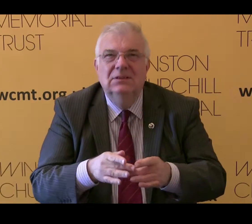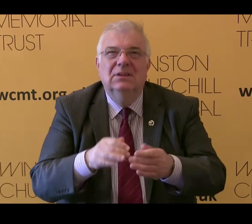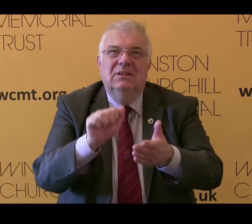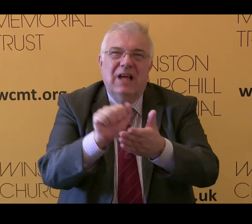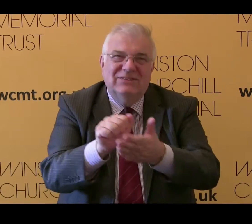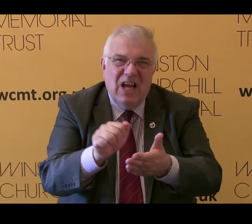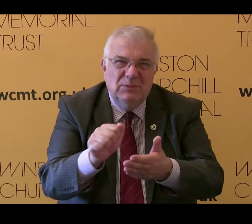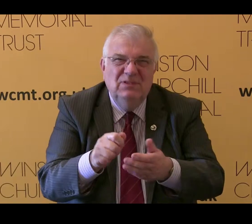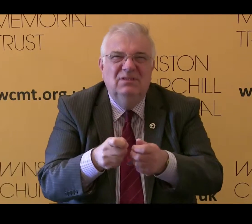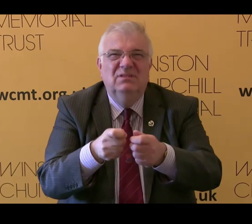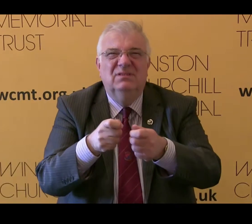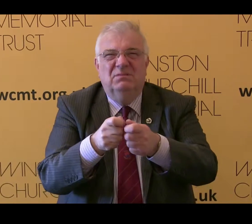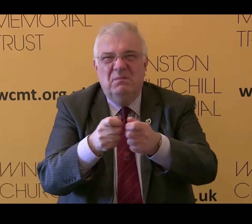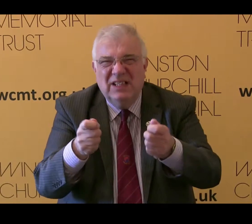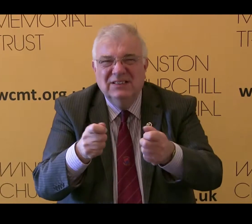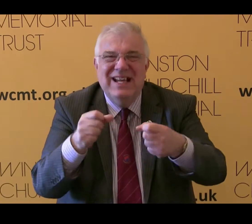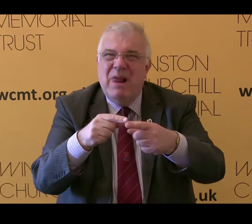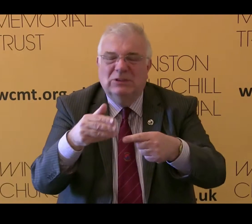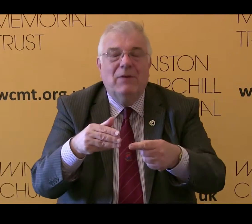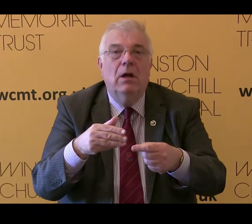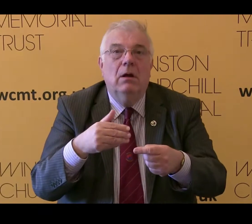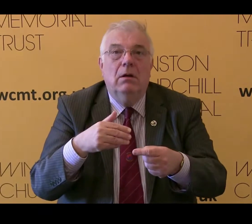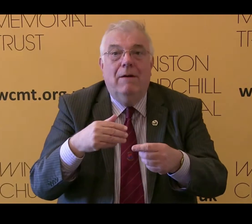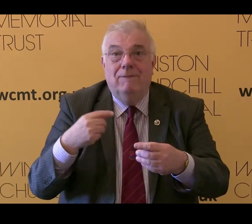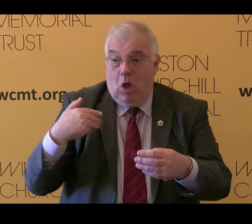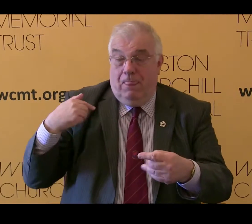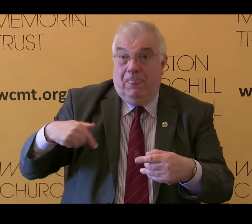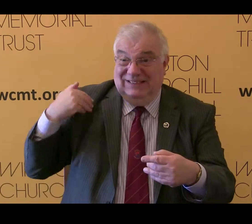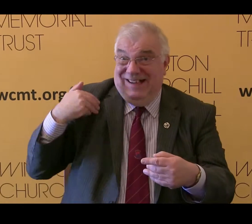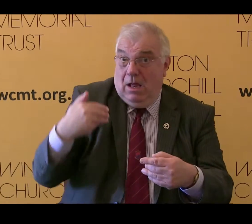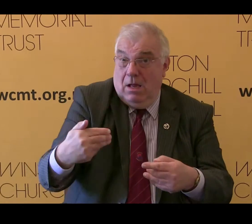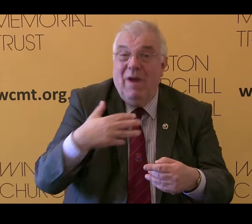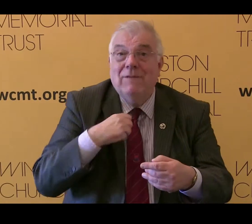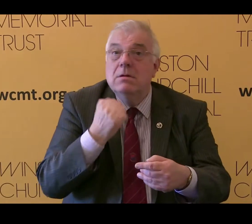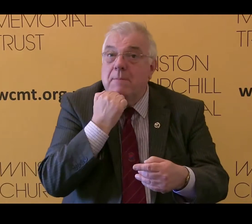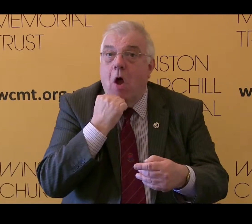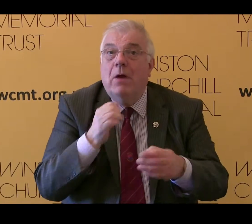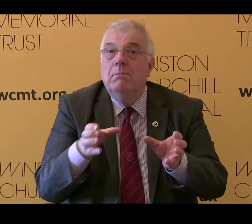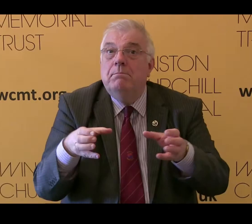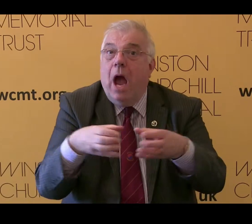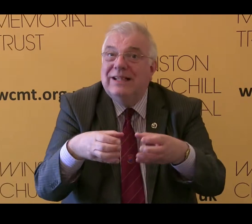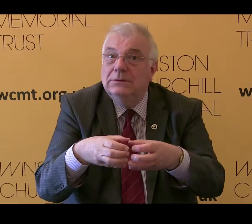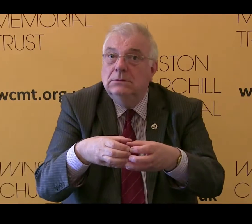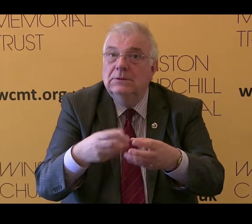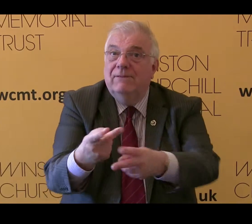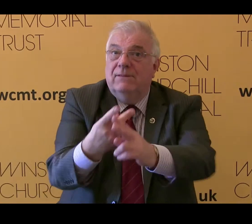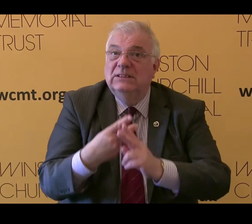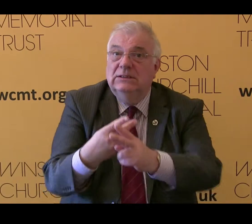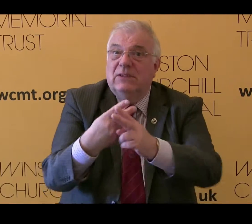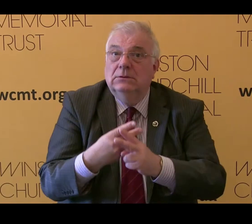advertising, magazines and so on. And the number of parties that we have visiting the